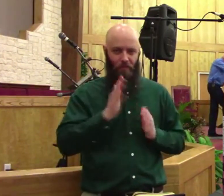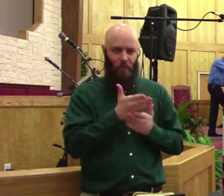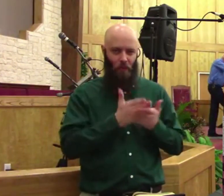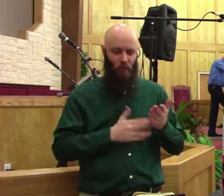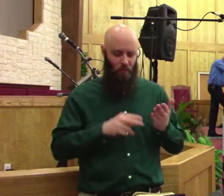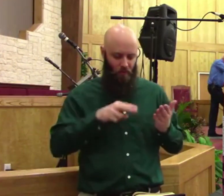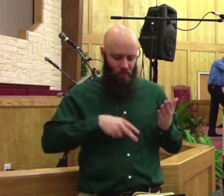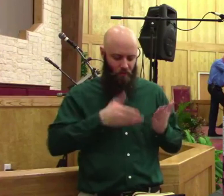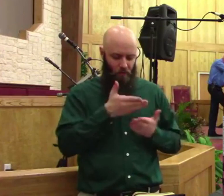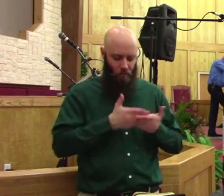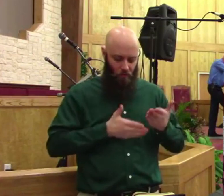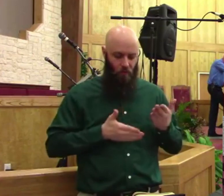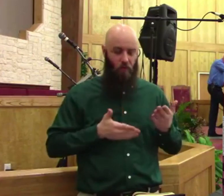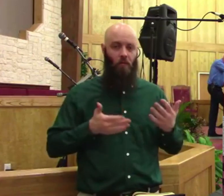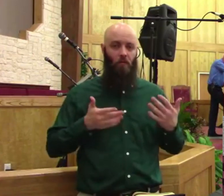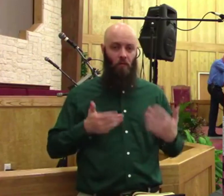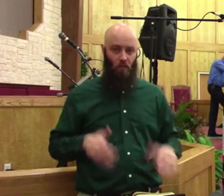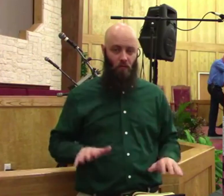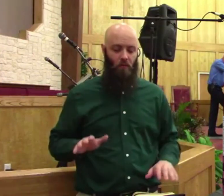and then we'll